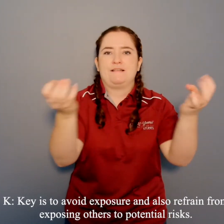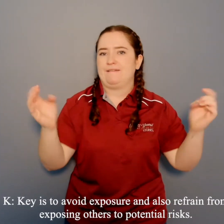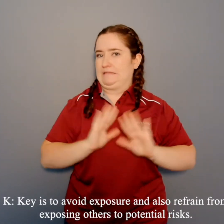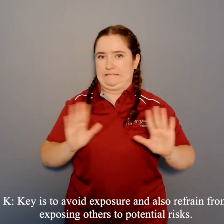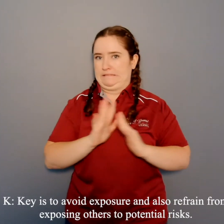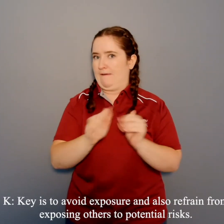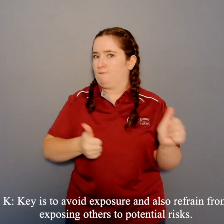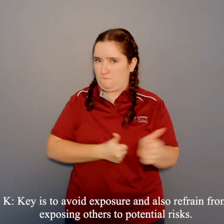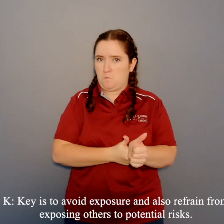to potential risk.